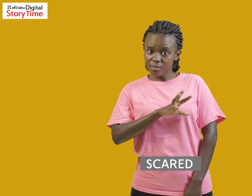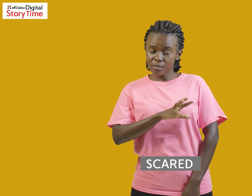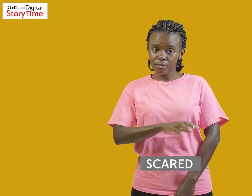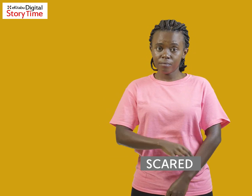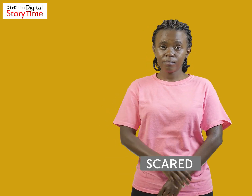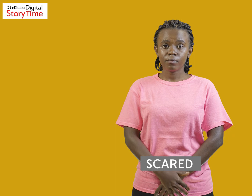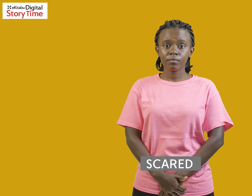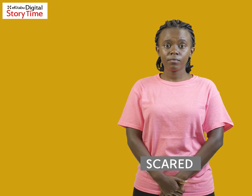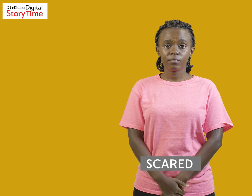Scared.